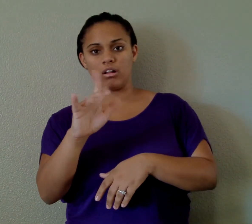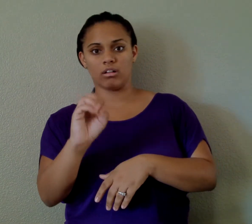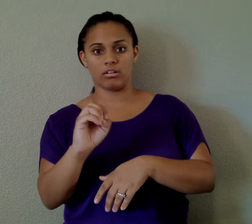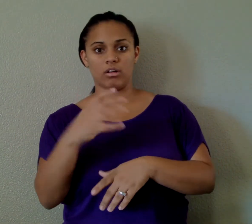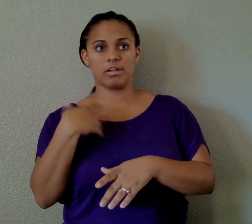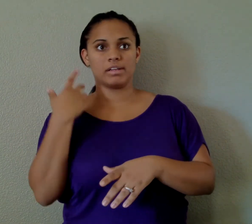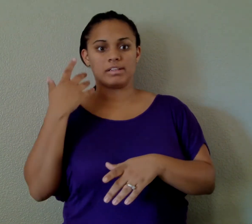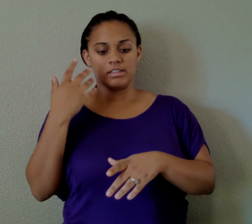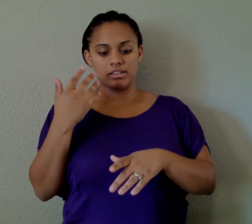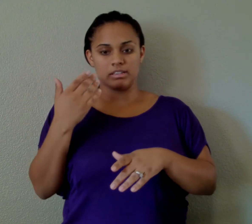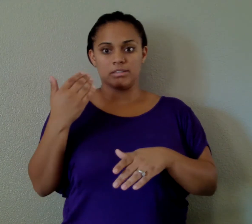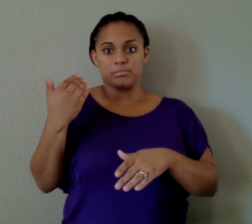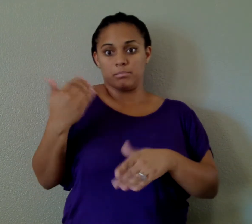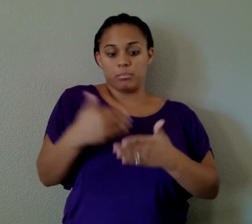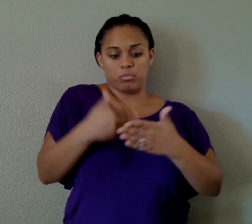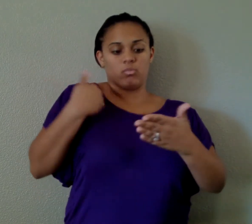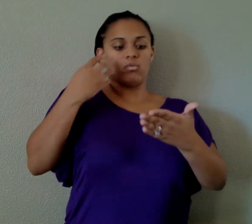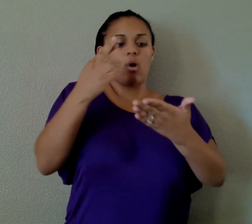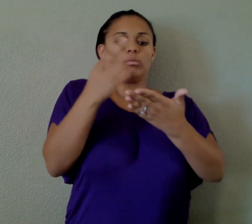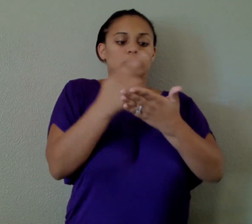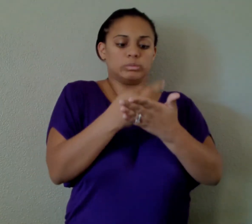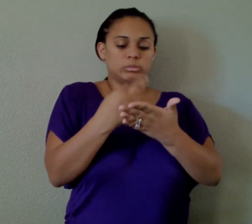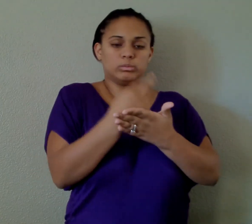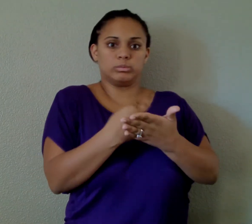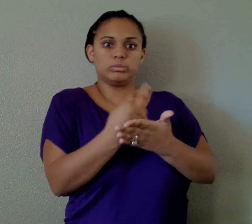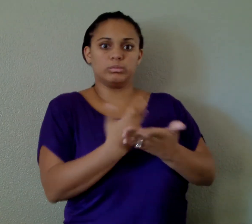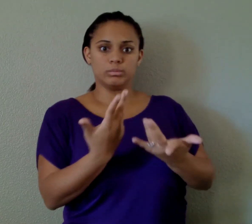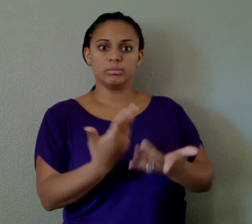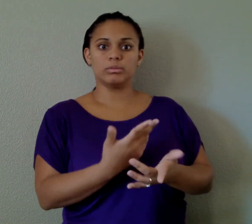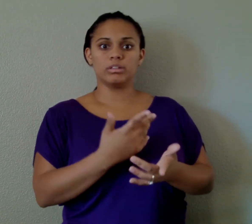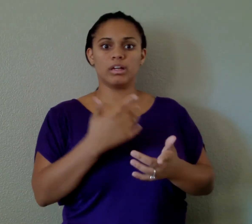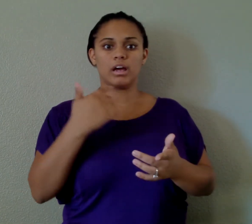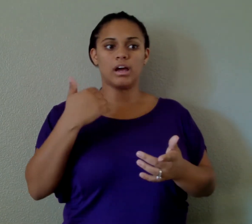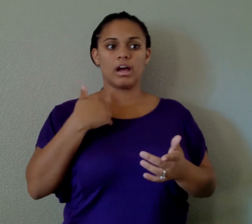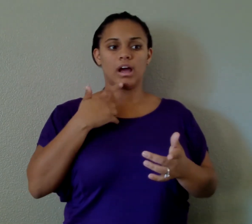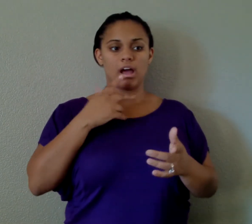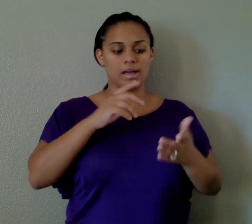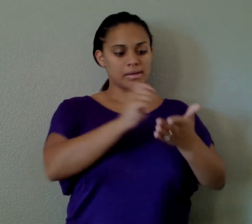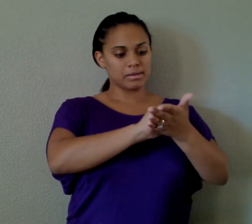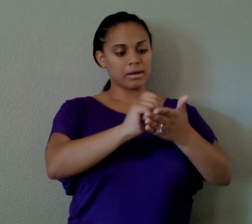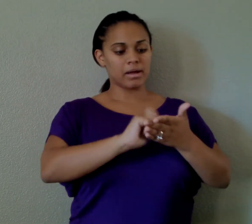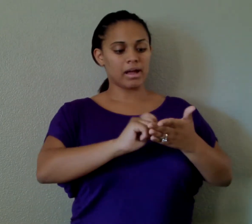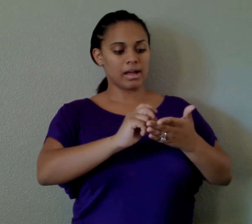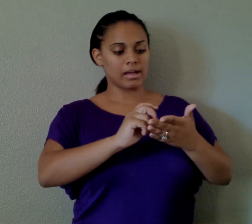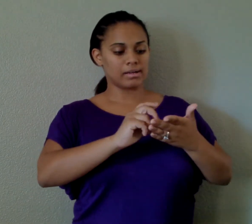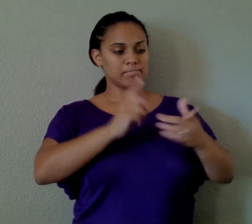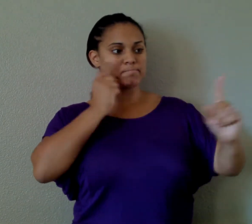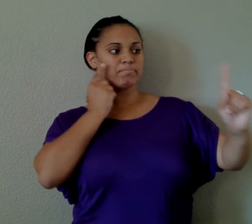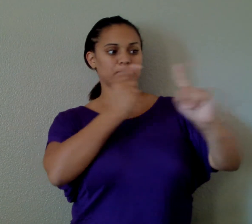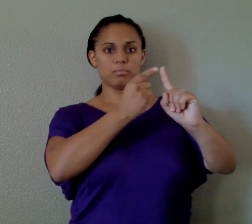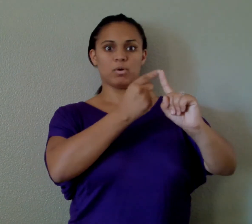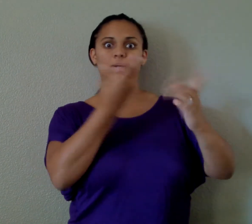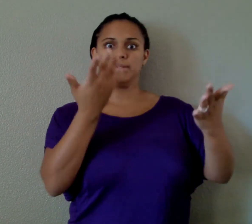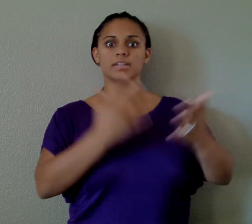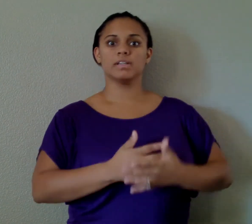the students write the name of the article and the main idea from the article on the blackboards in the classroom, the author's